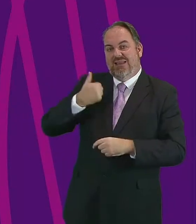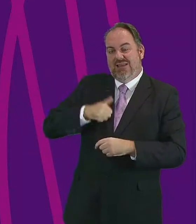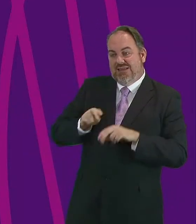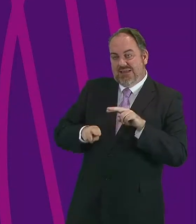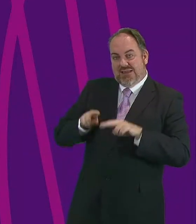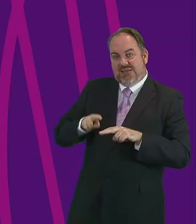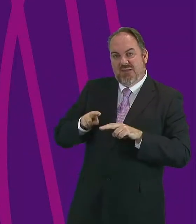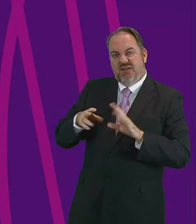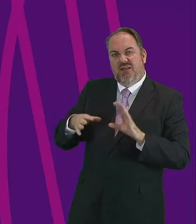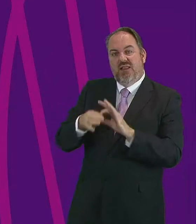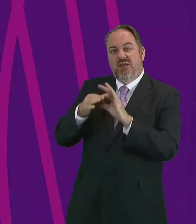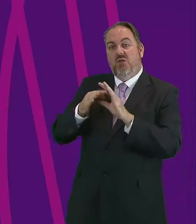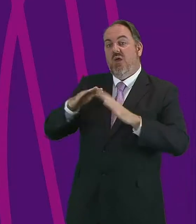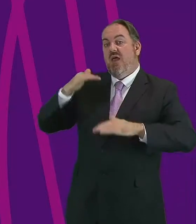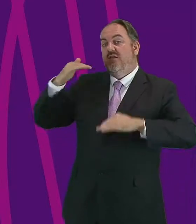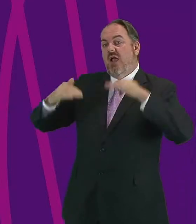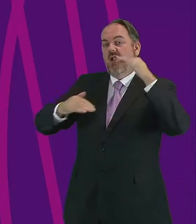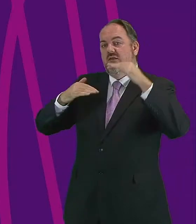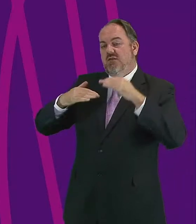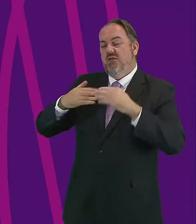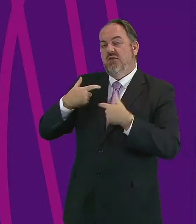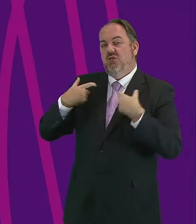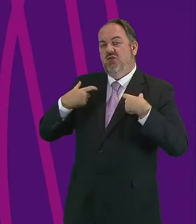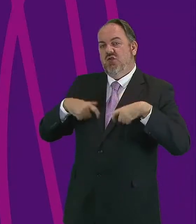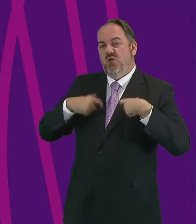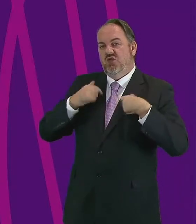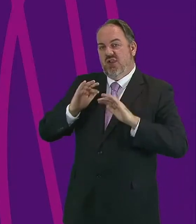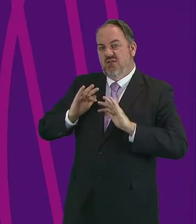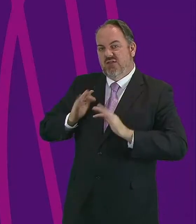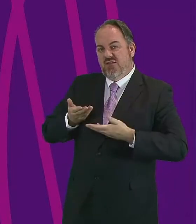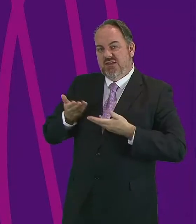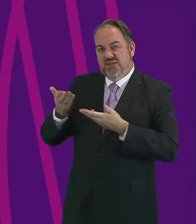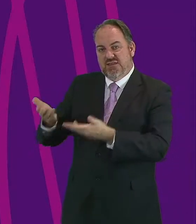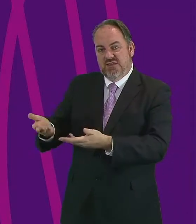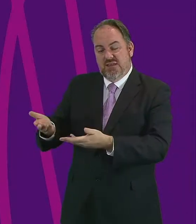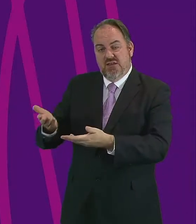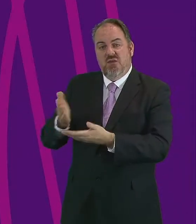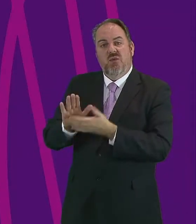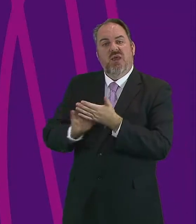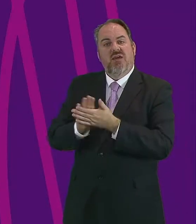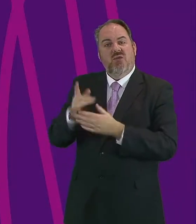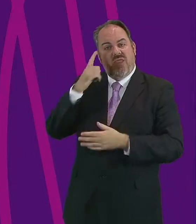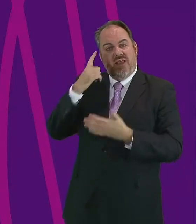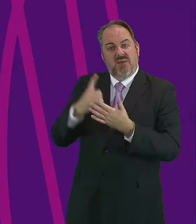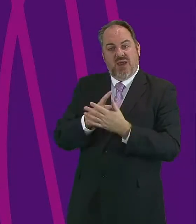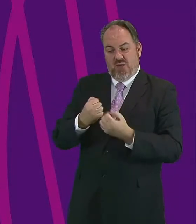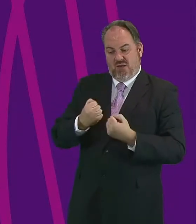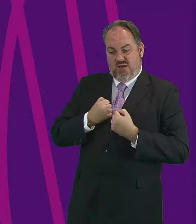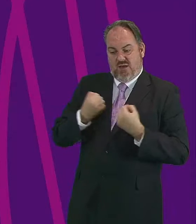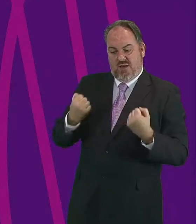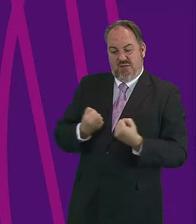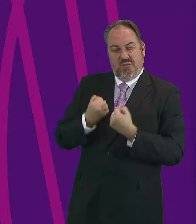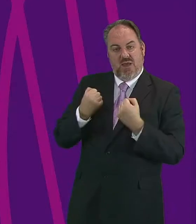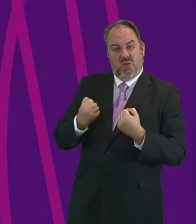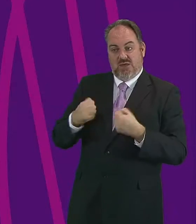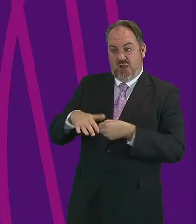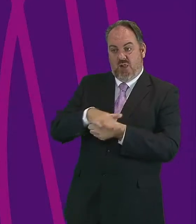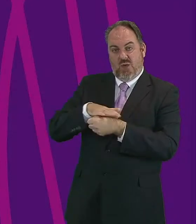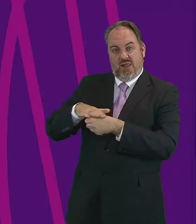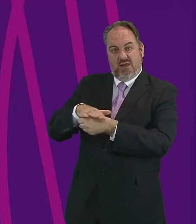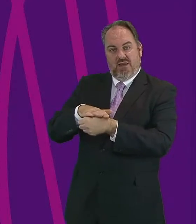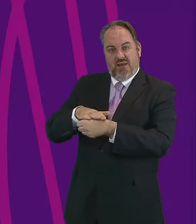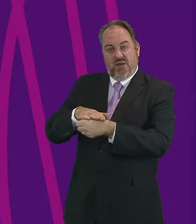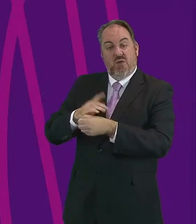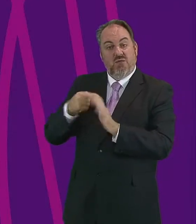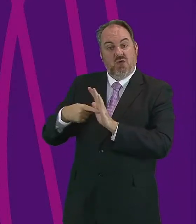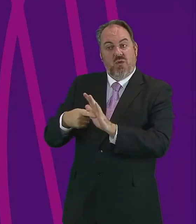adult services. This follows a further survey of the extent of the operation at a local level of the powers. This has yet again demonstrated that few